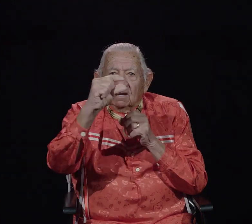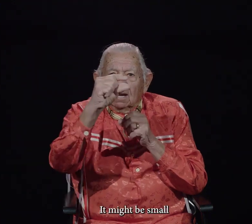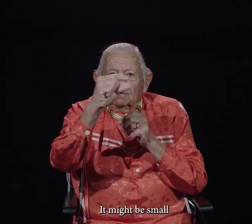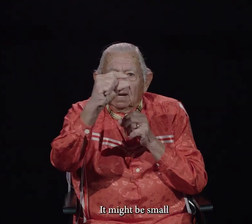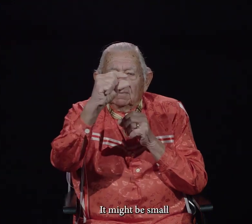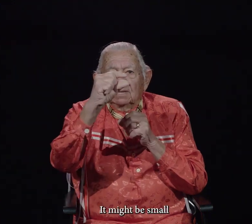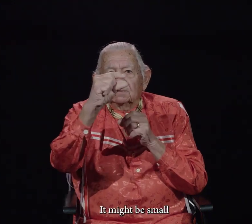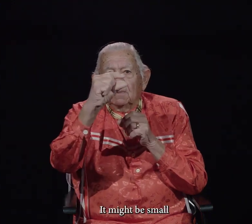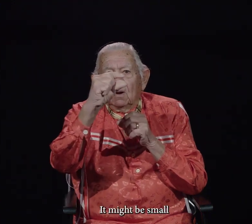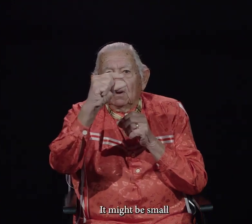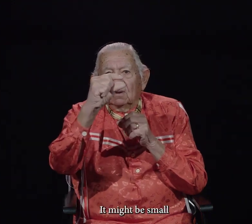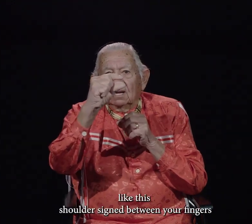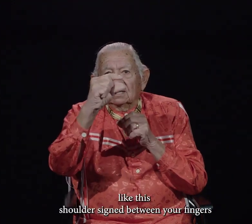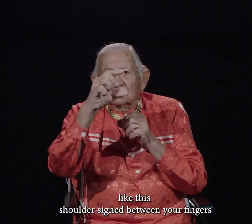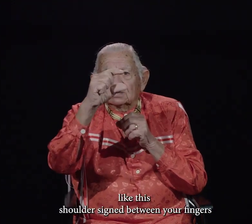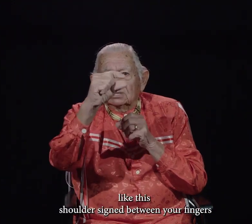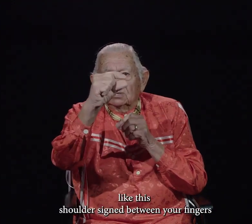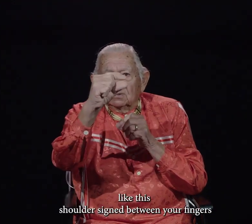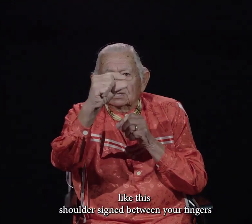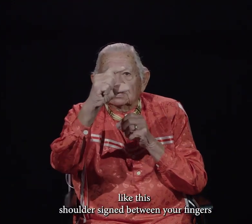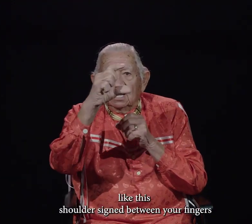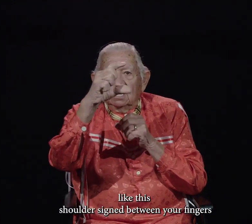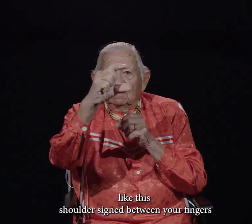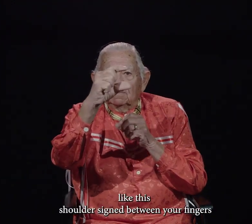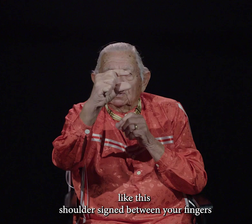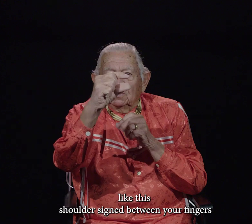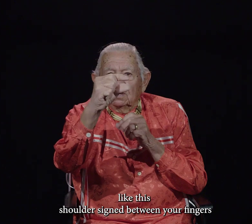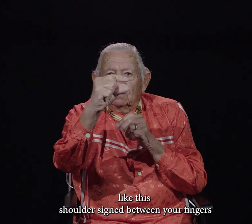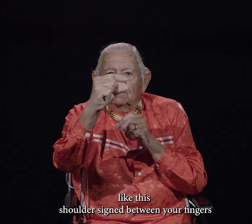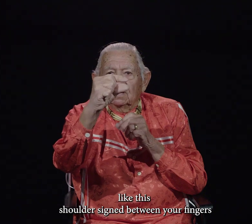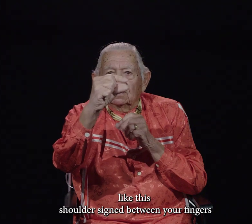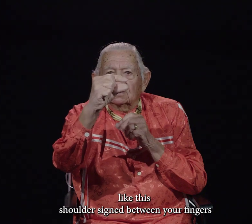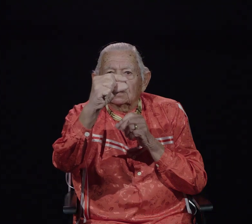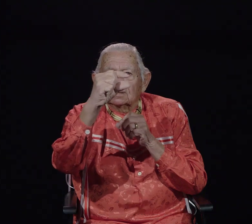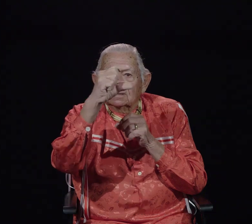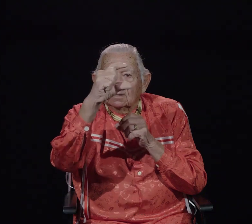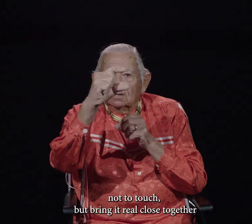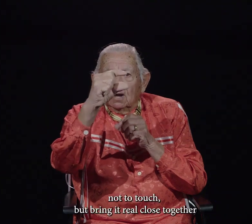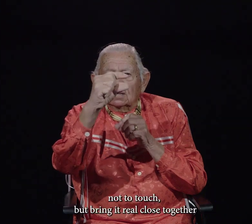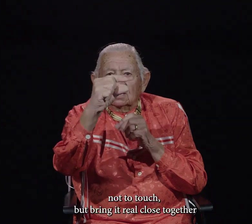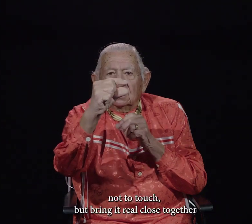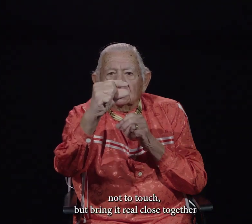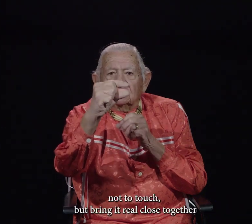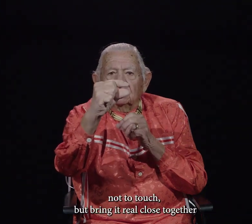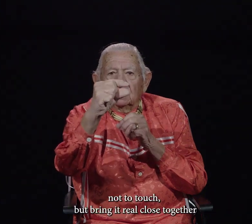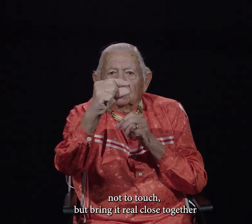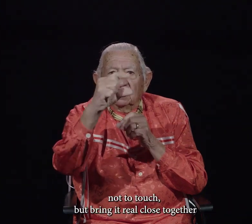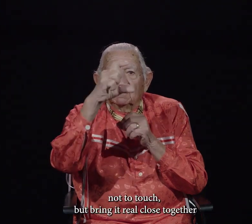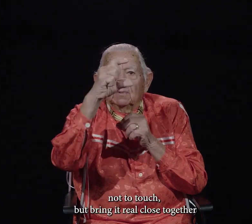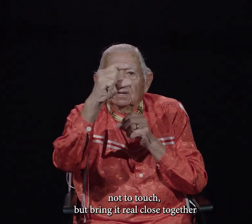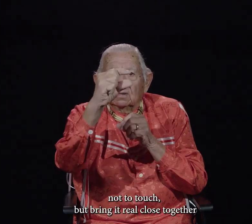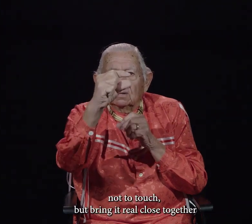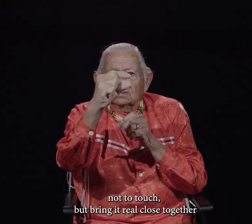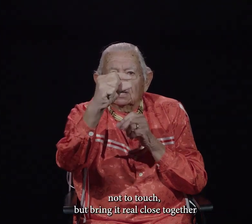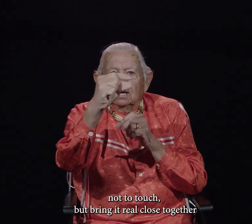it might be small, like this. Show the sign between your fingers, not to touch, but bring them real close